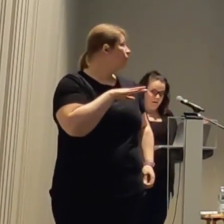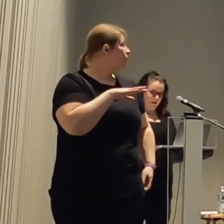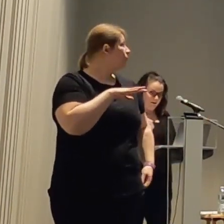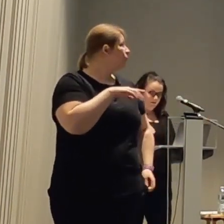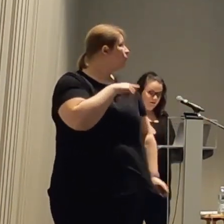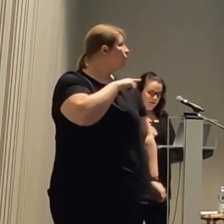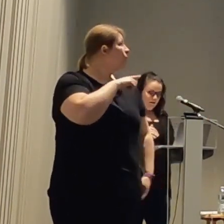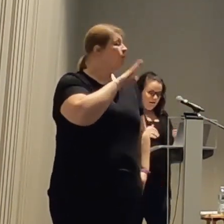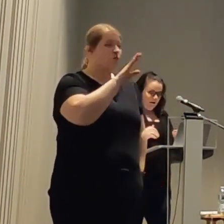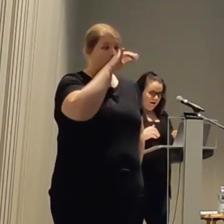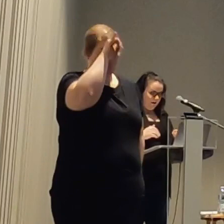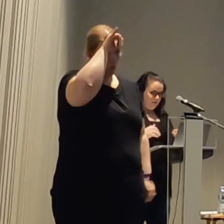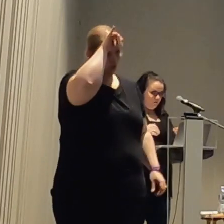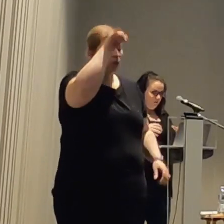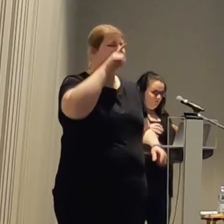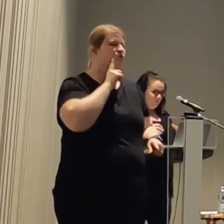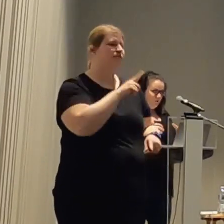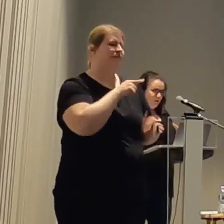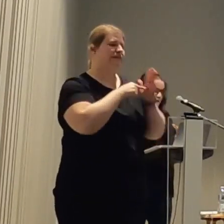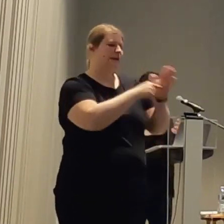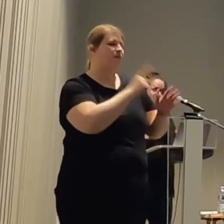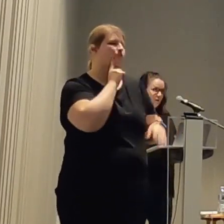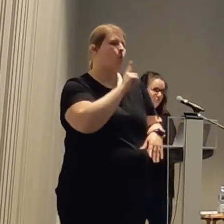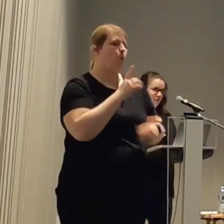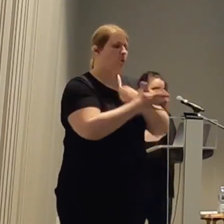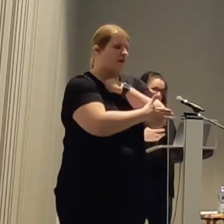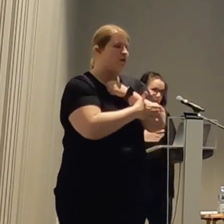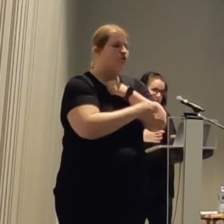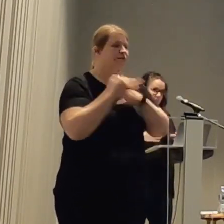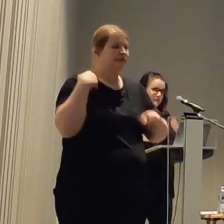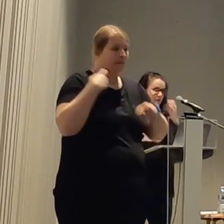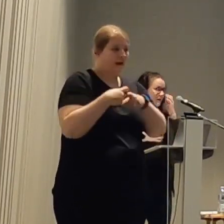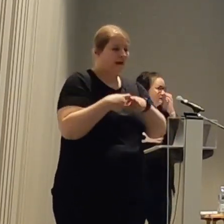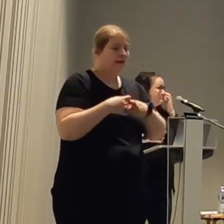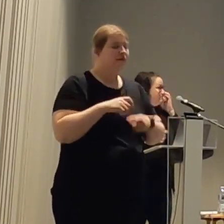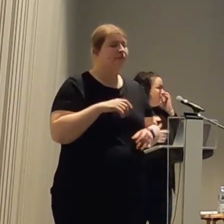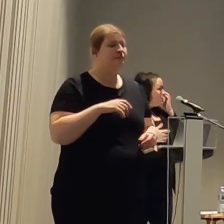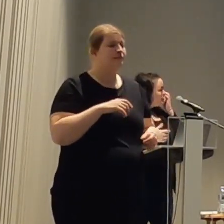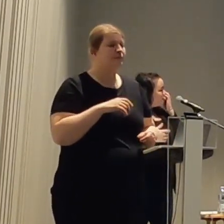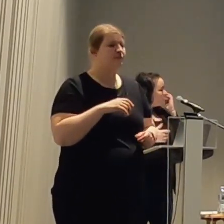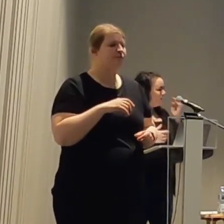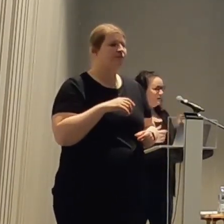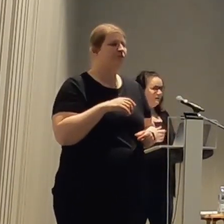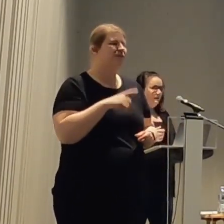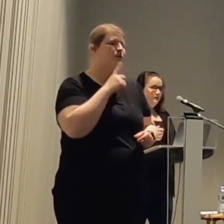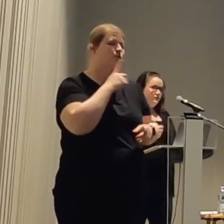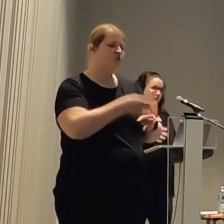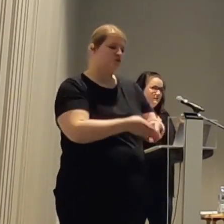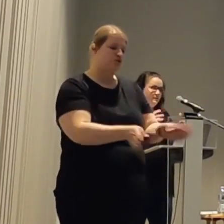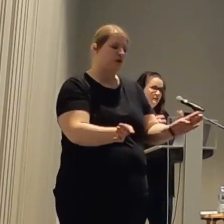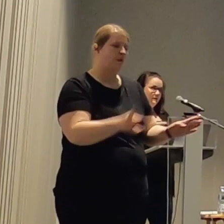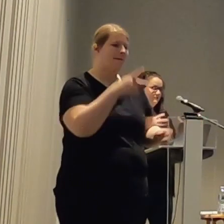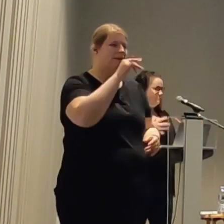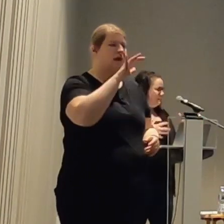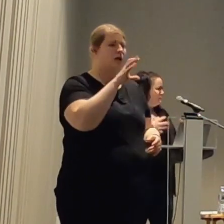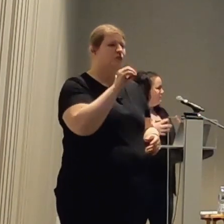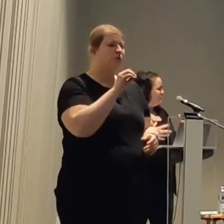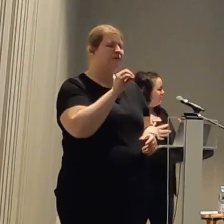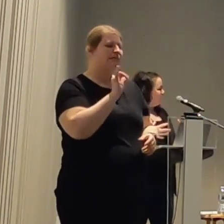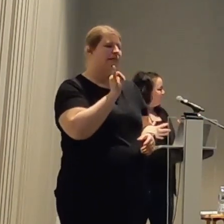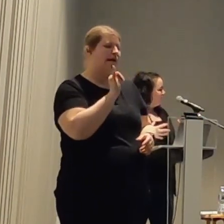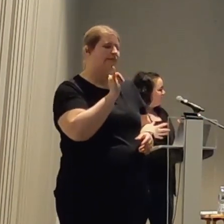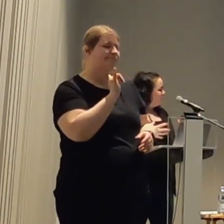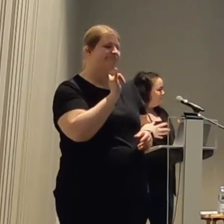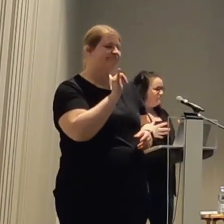country of Spain. And in general, Picasso is kind of poking fun, trying to kind of make